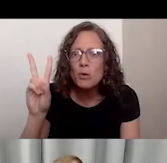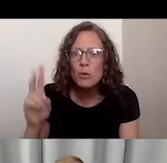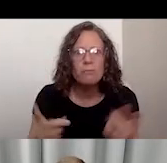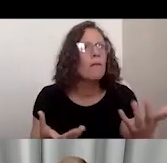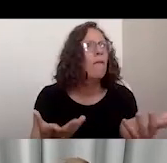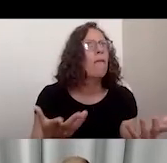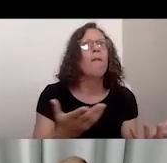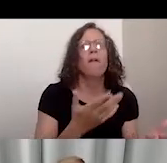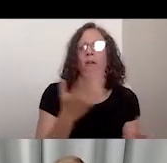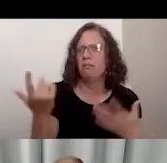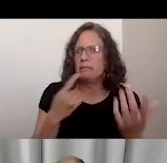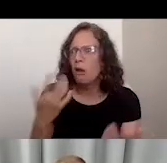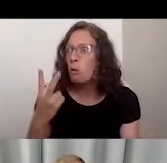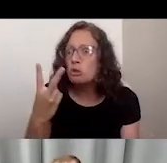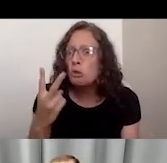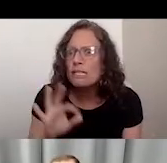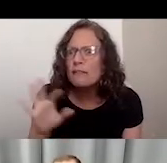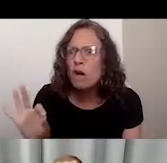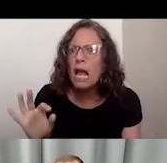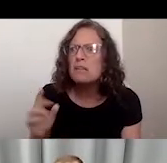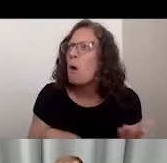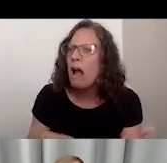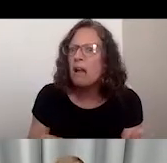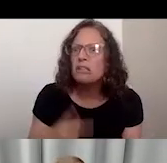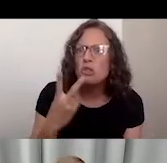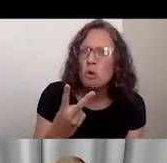husband was pointing at the board and saying number 2,